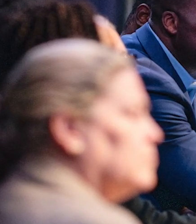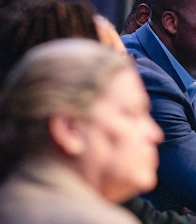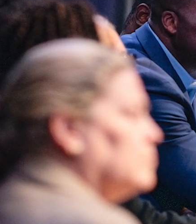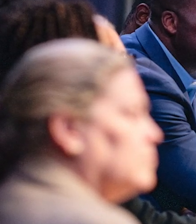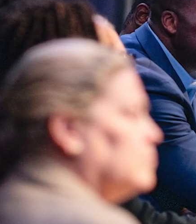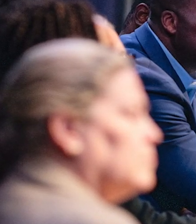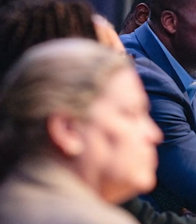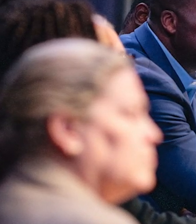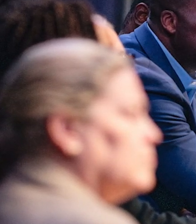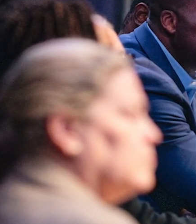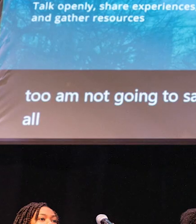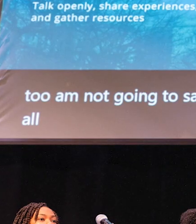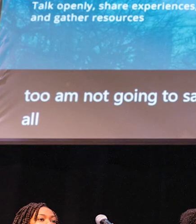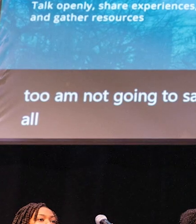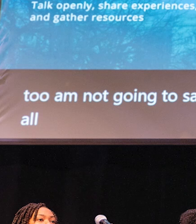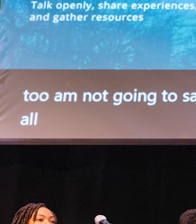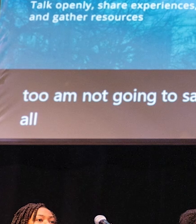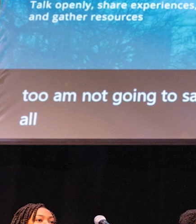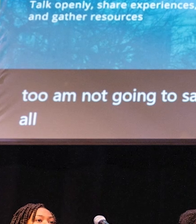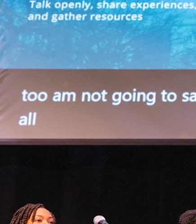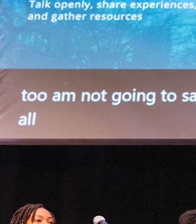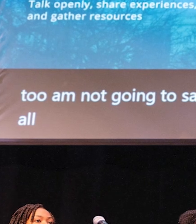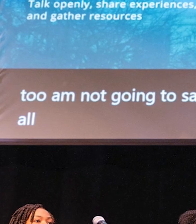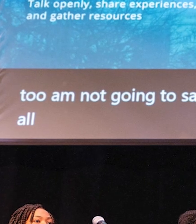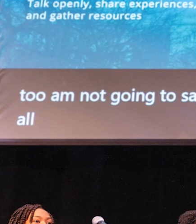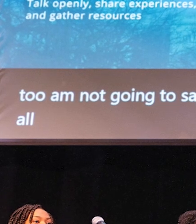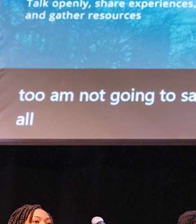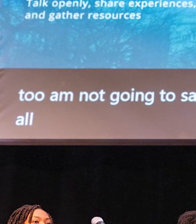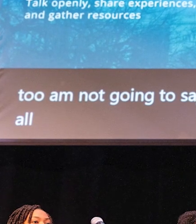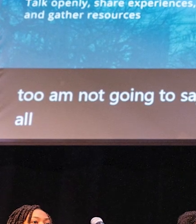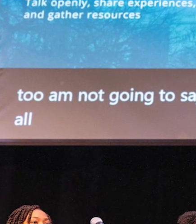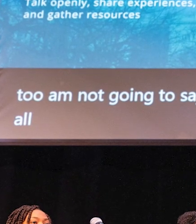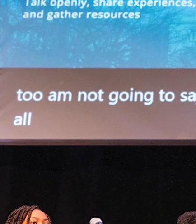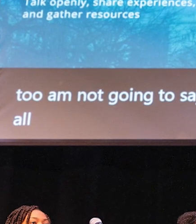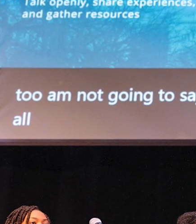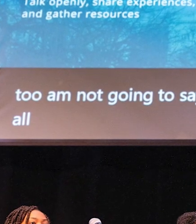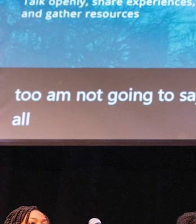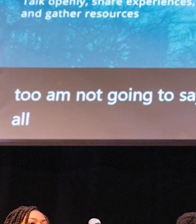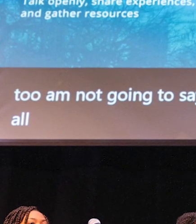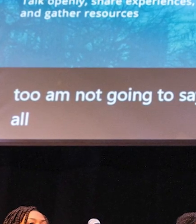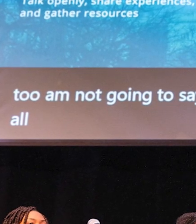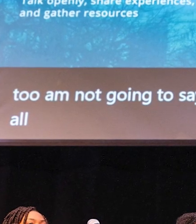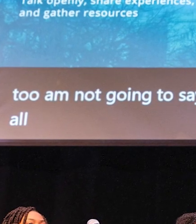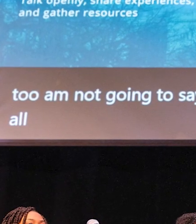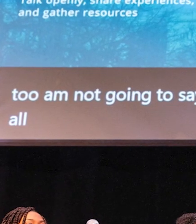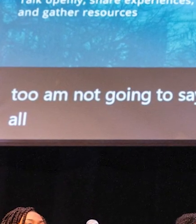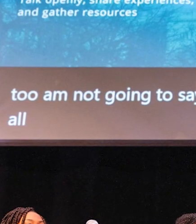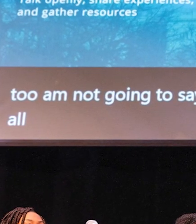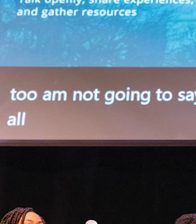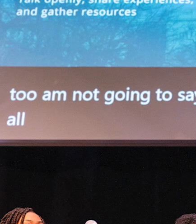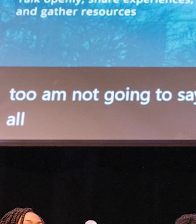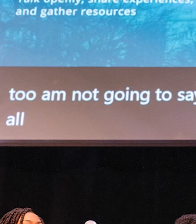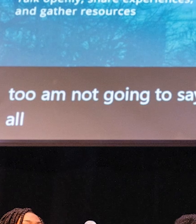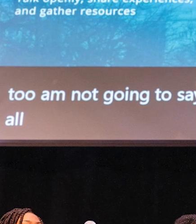serve. Some mentioned not knowing how they could pay for impending surgeries, while others expressed fear about losing